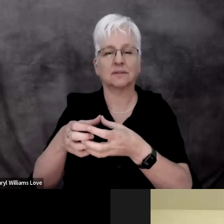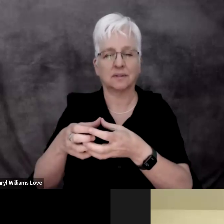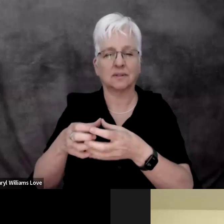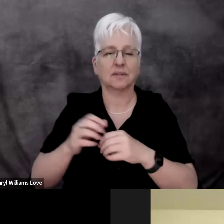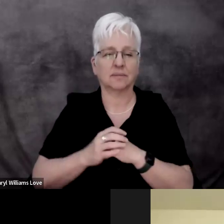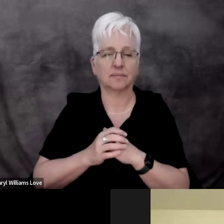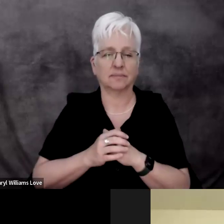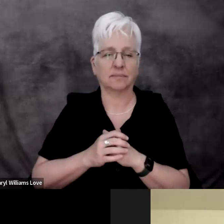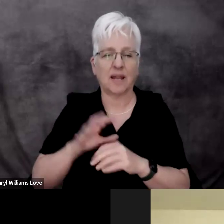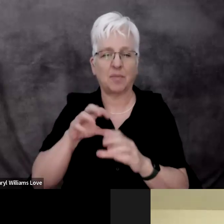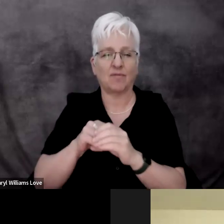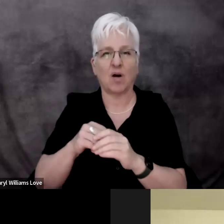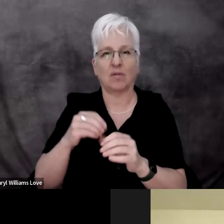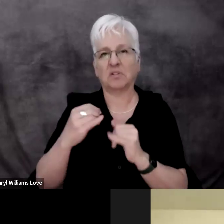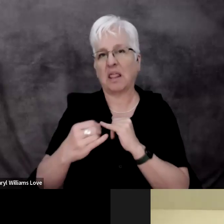all nations.